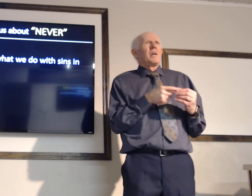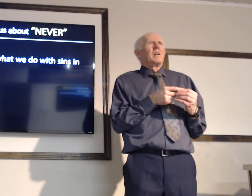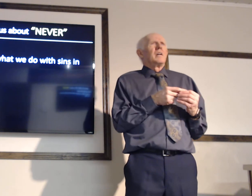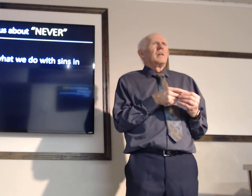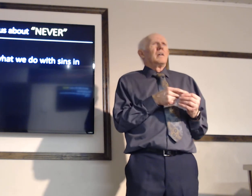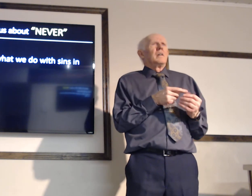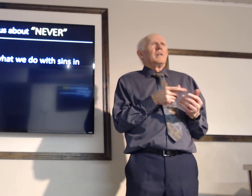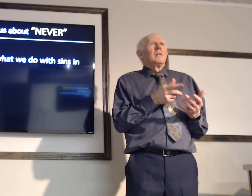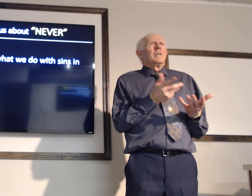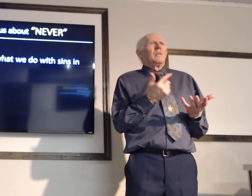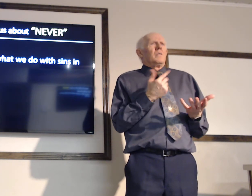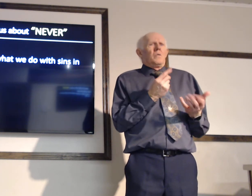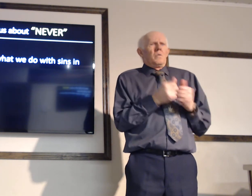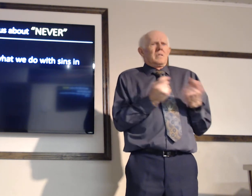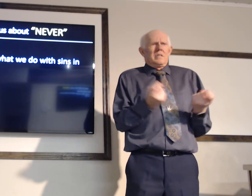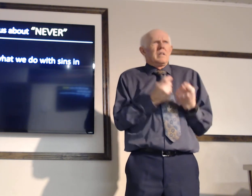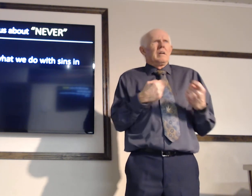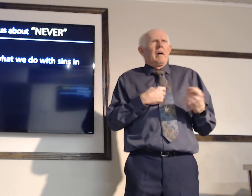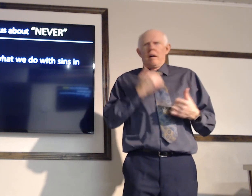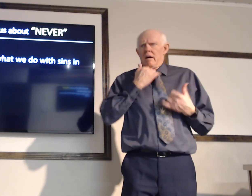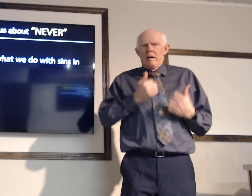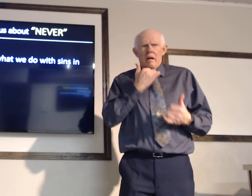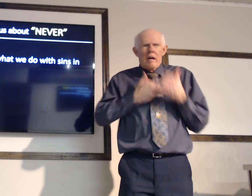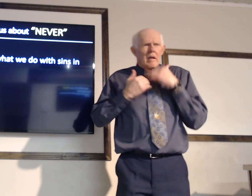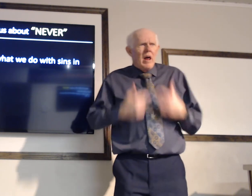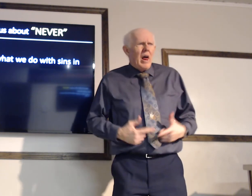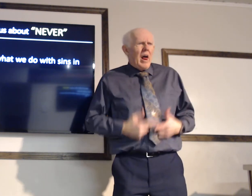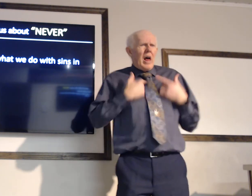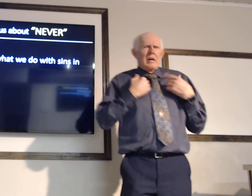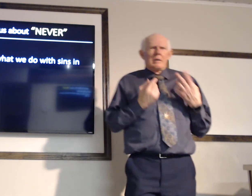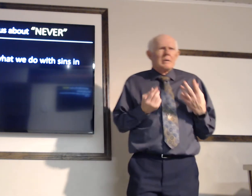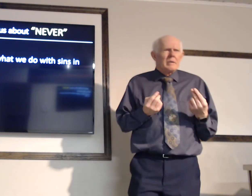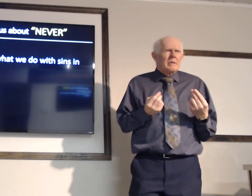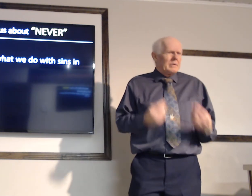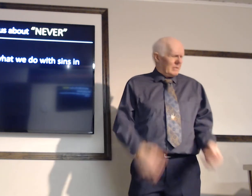Jesus tells us what we do with sins in our lives.